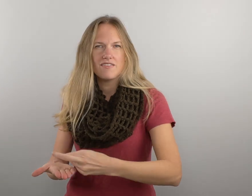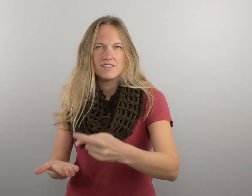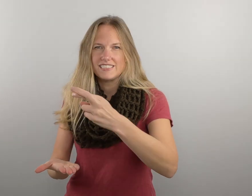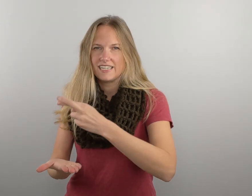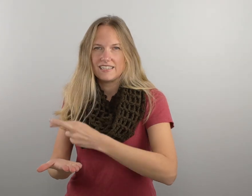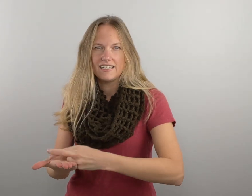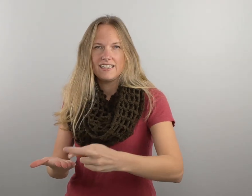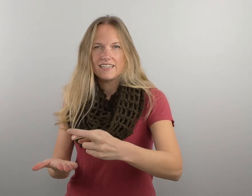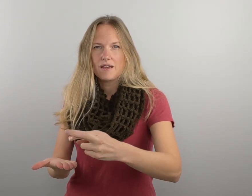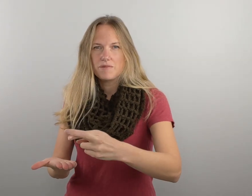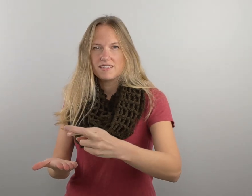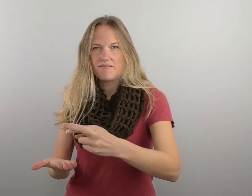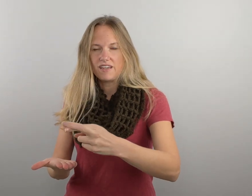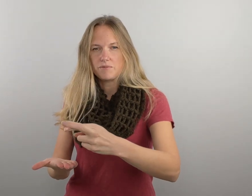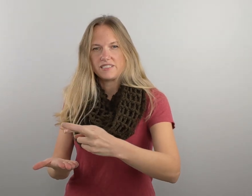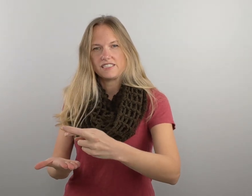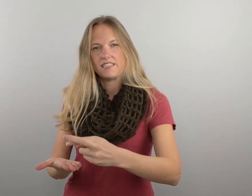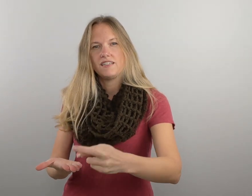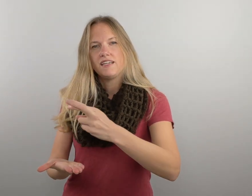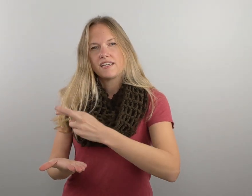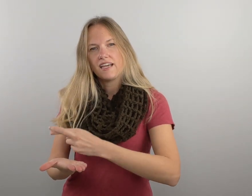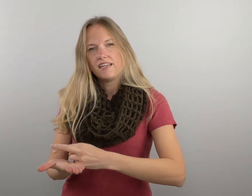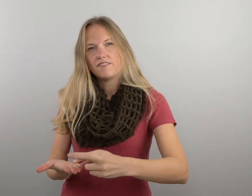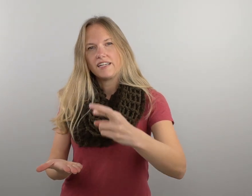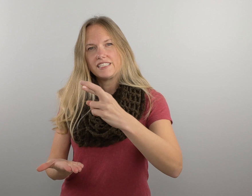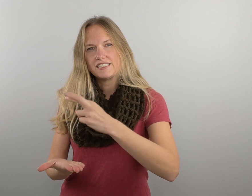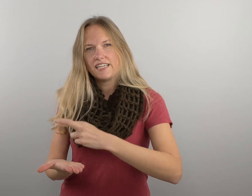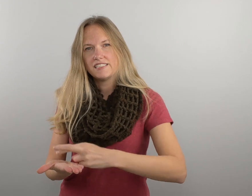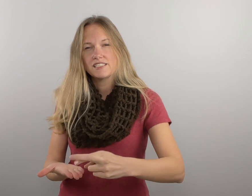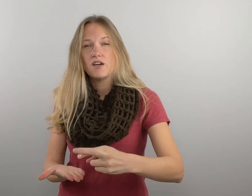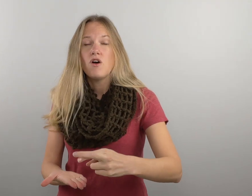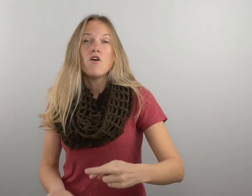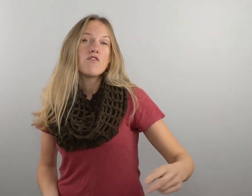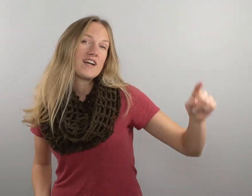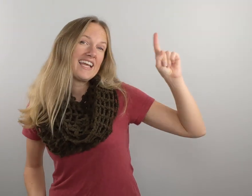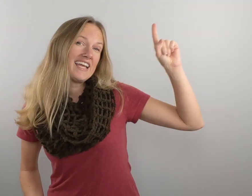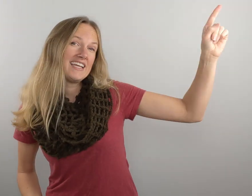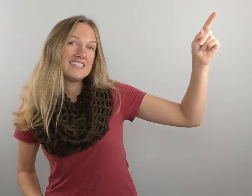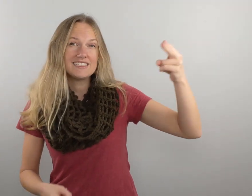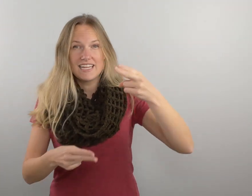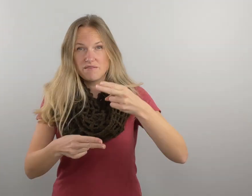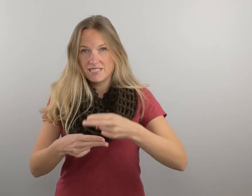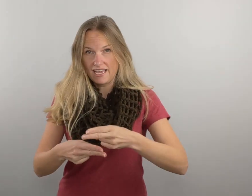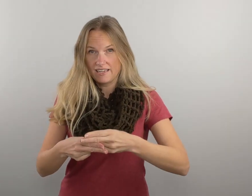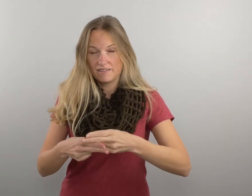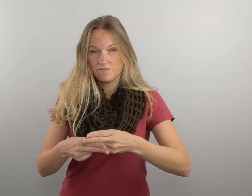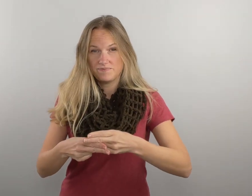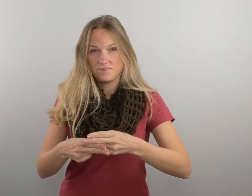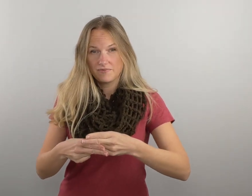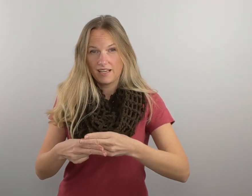always done, kept the same finger position, okay? In righteousness, for his name's sake,